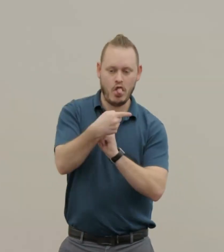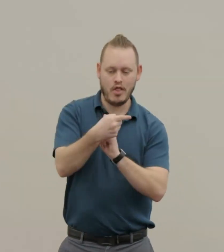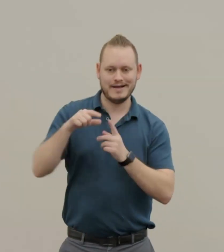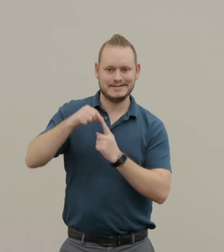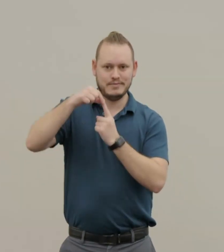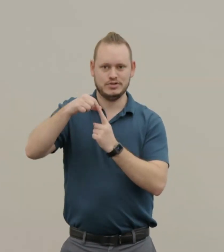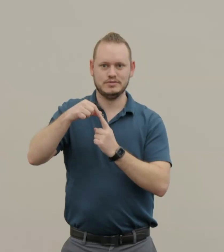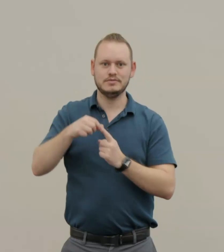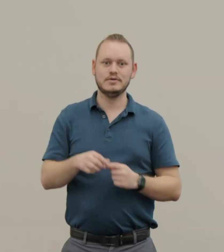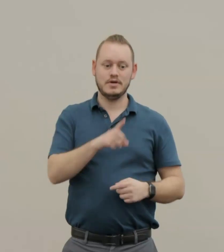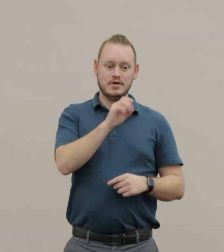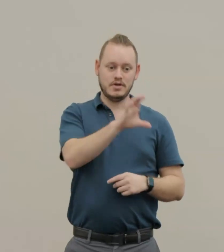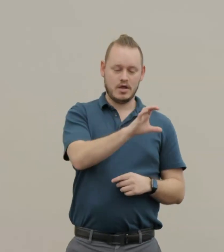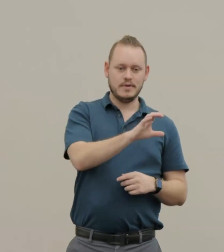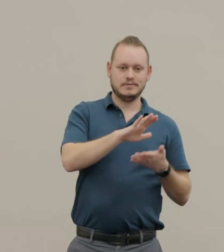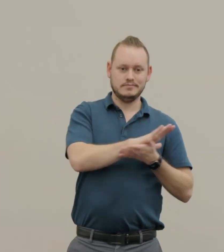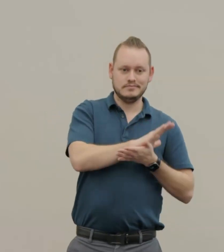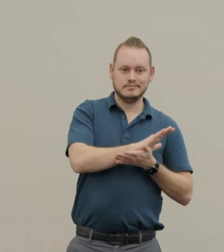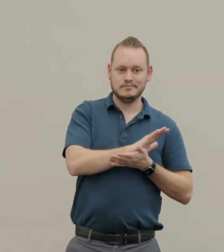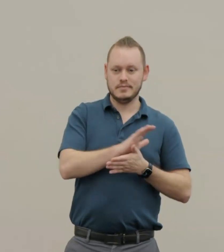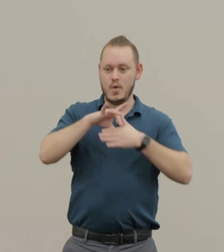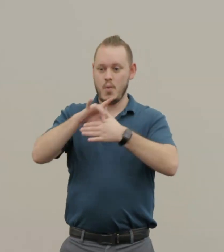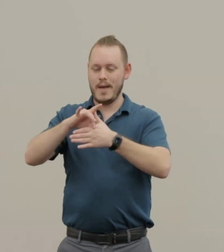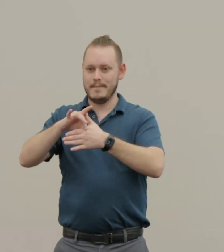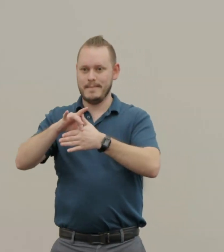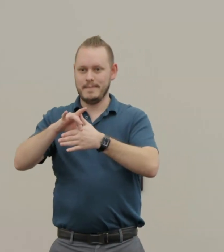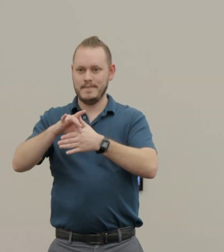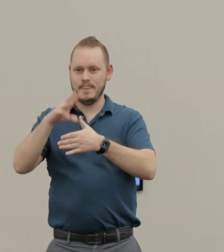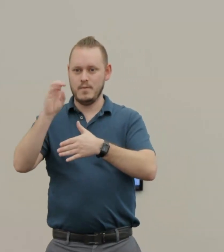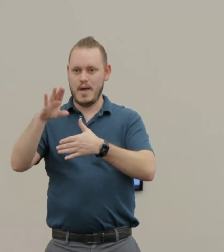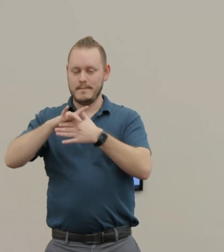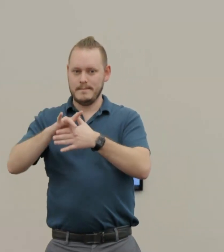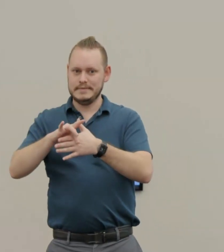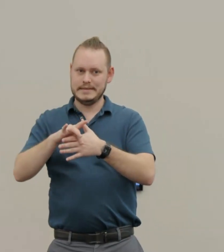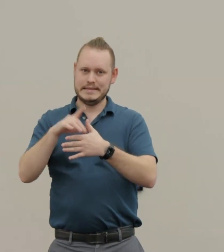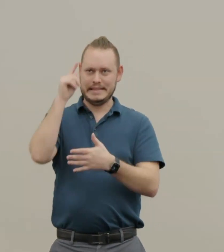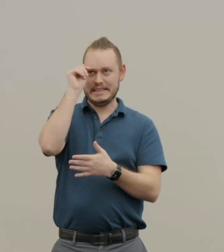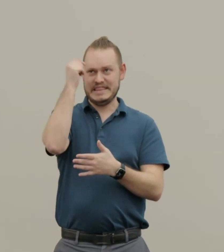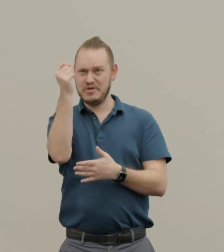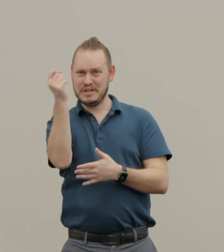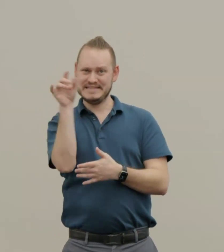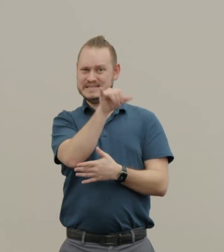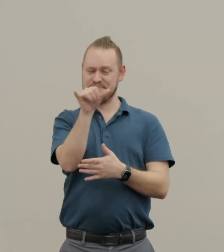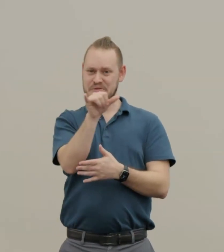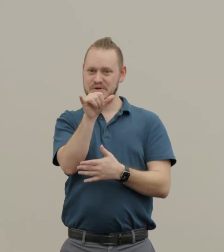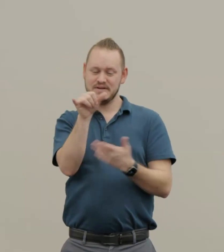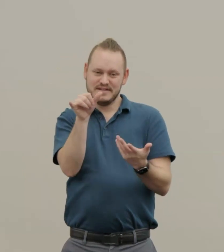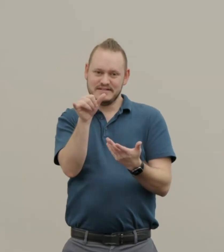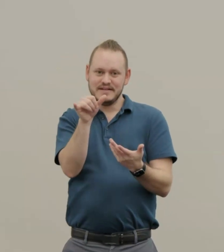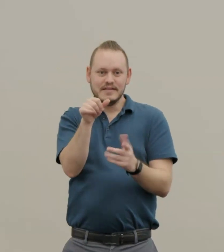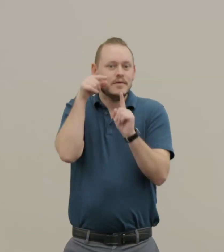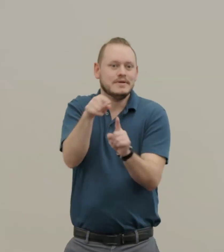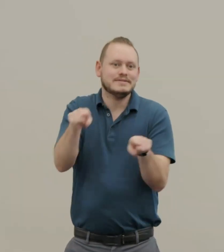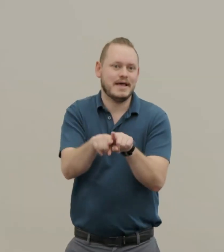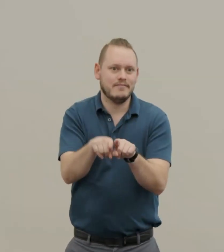Documents and web content are so theoretically similar. The technology is different, right? But the point is the